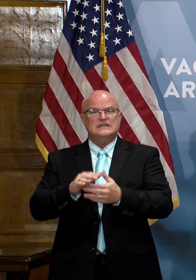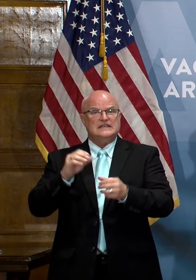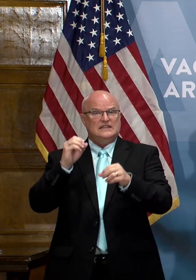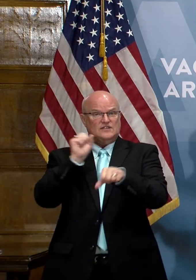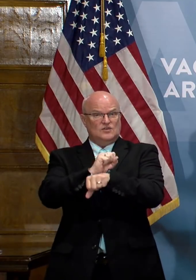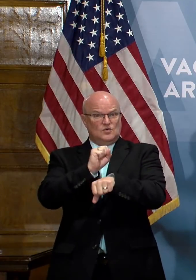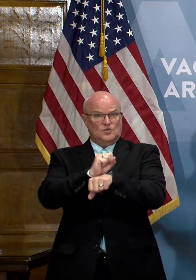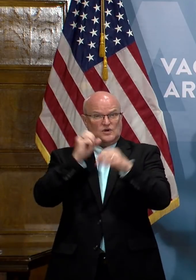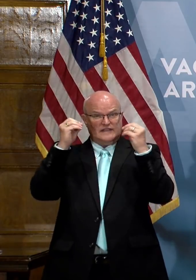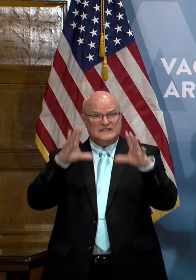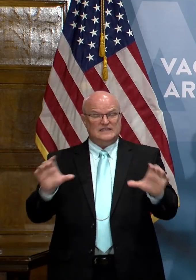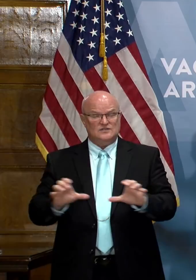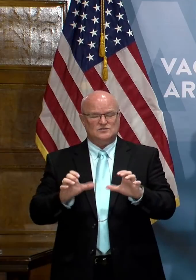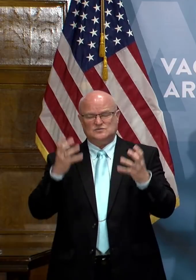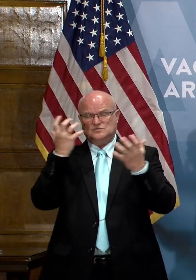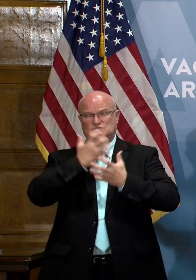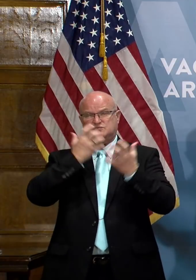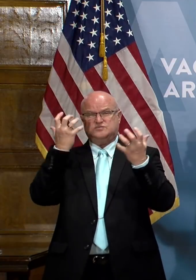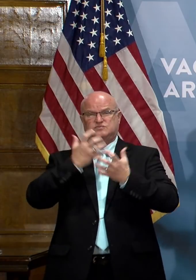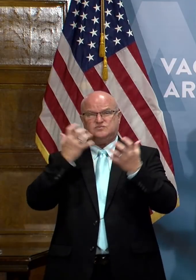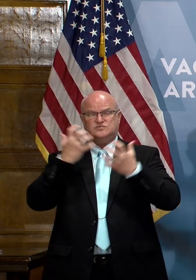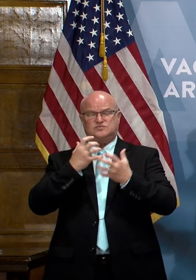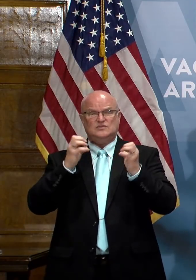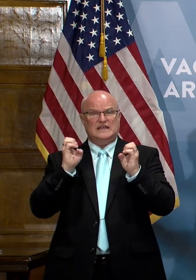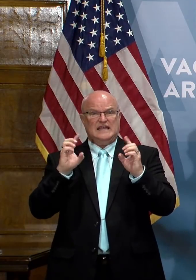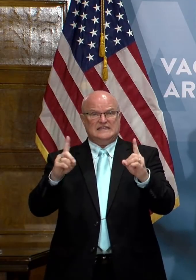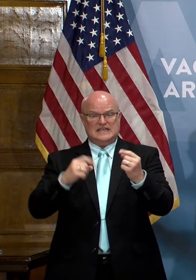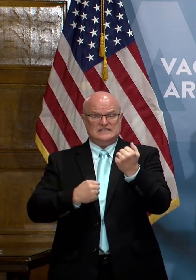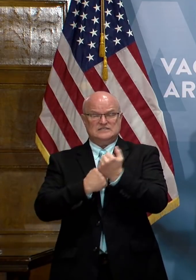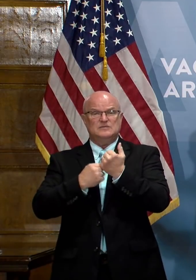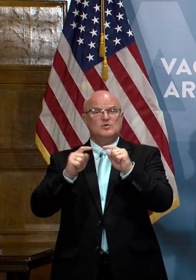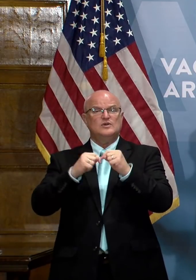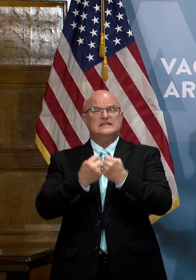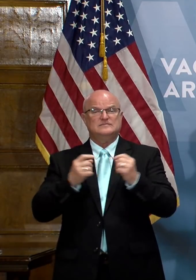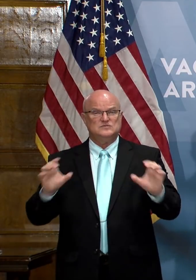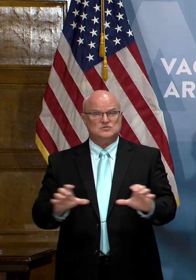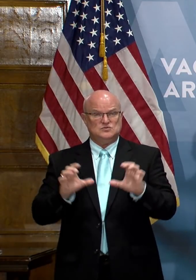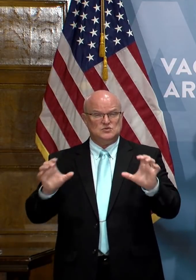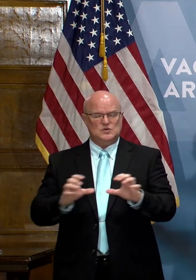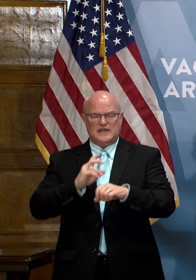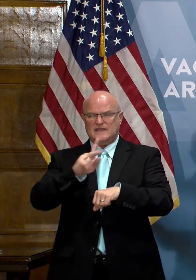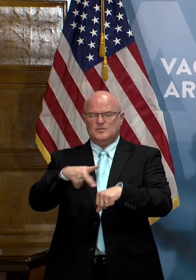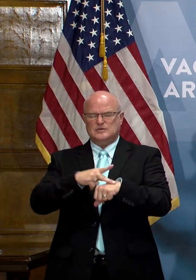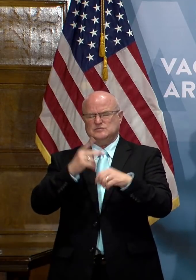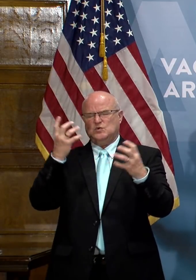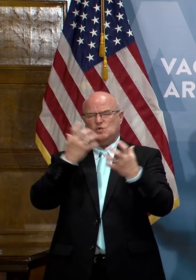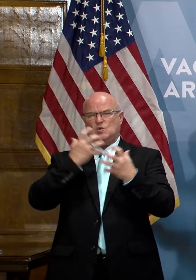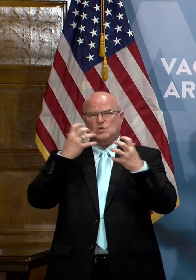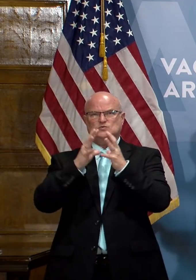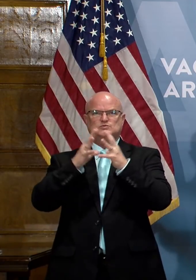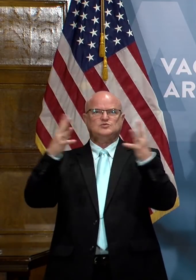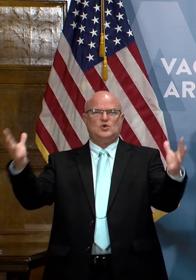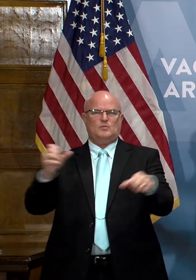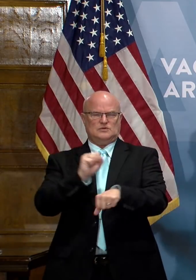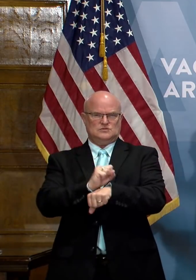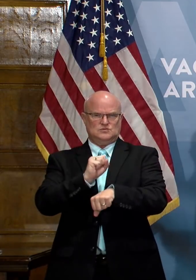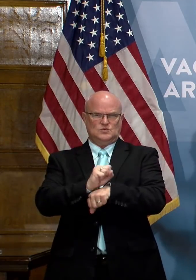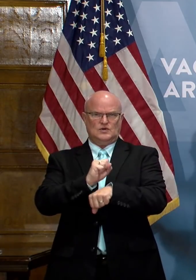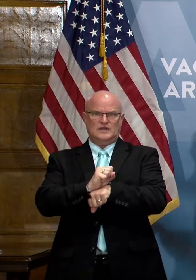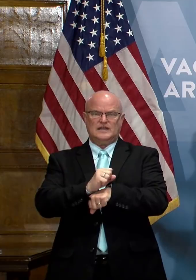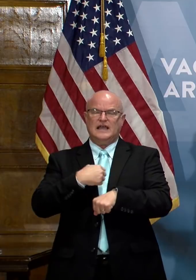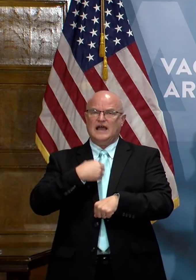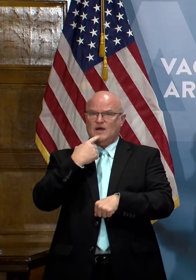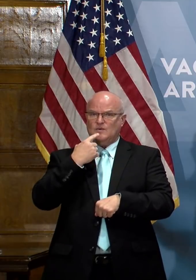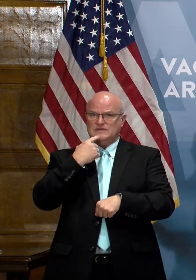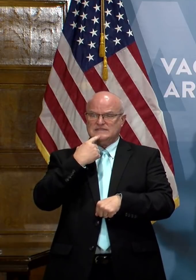how much work our education support teams in our districts are doing, our principals. And I just want to say here